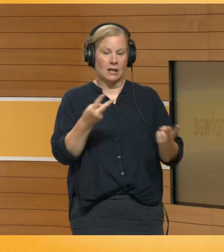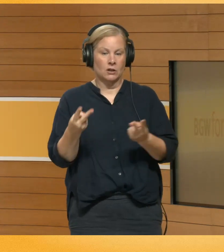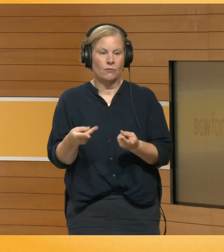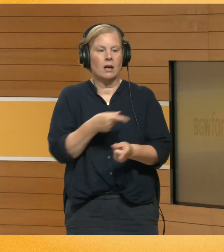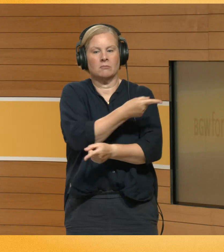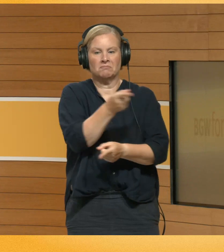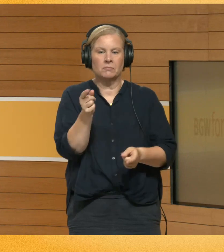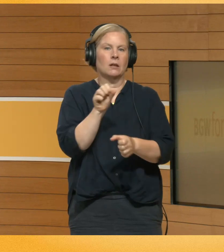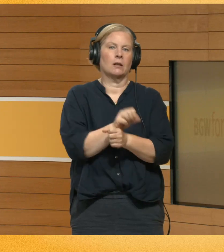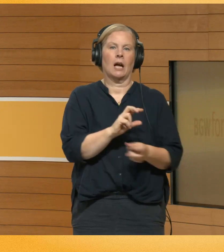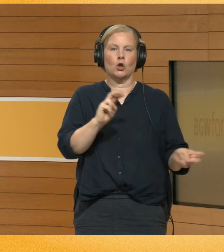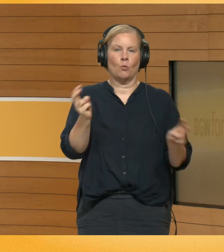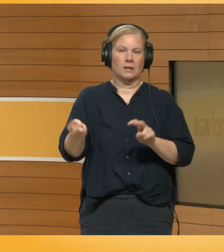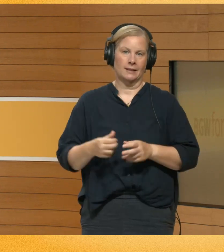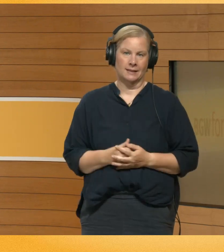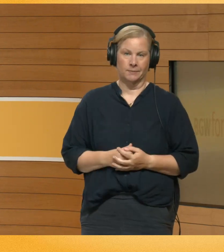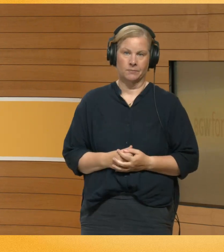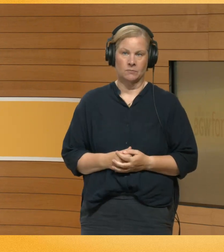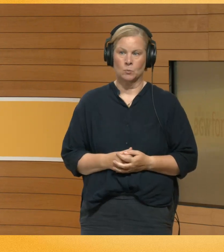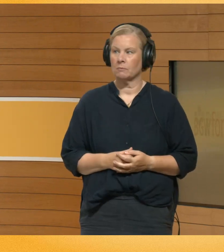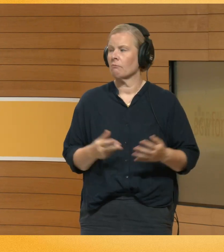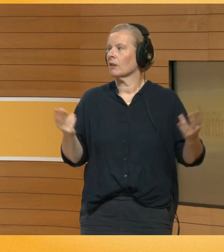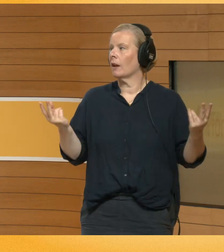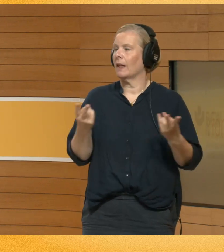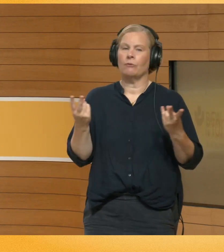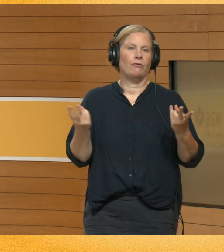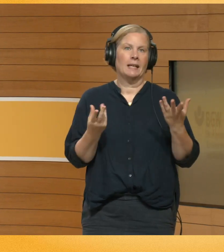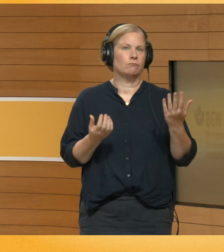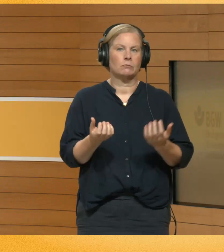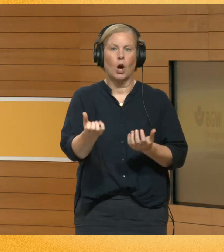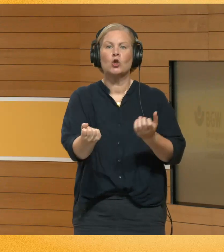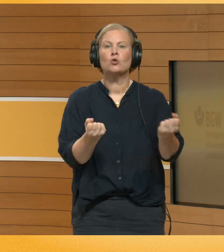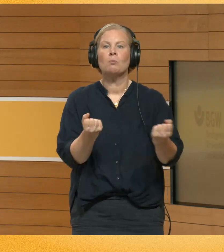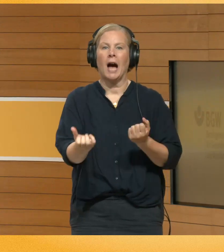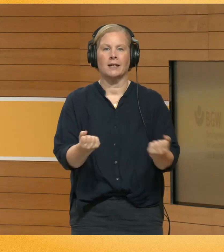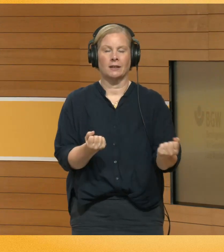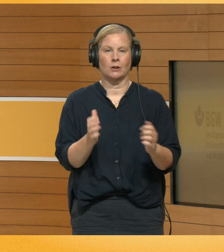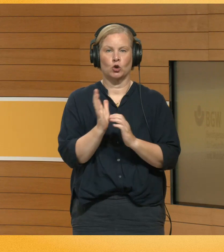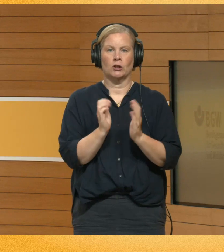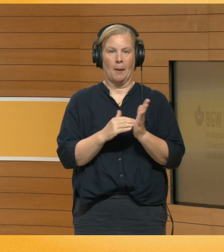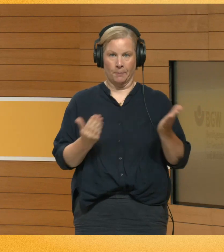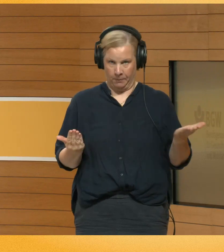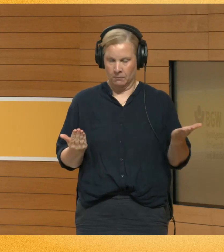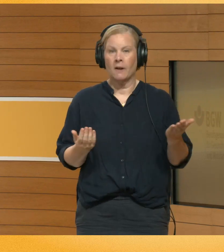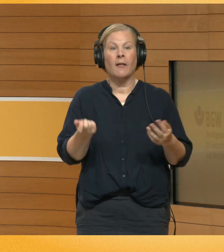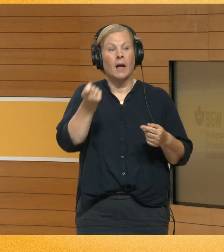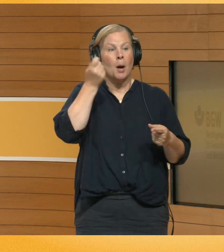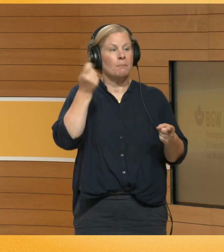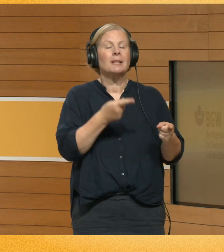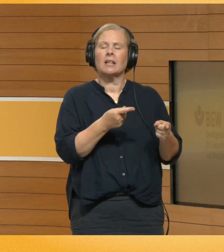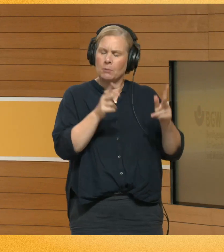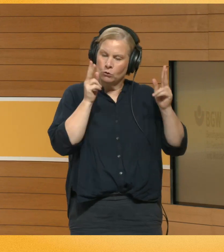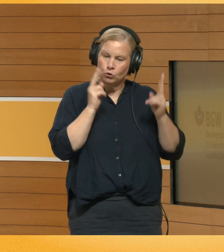to implement the clever transfer. It's supposed to work like a drawer system. On the one